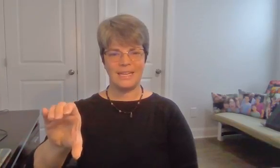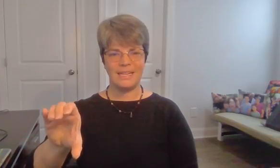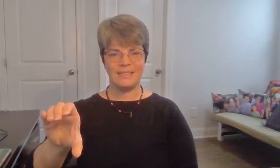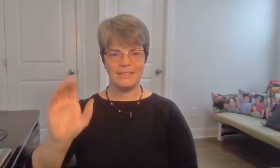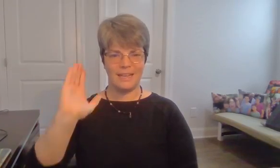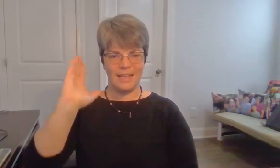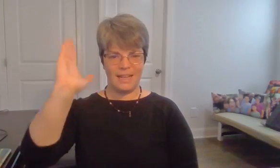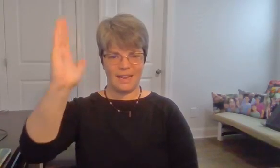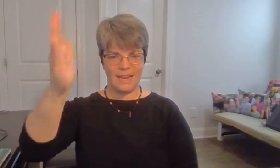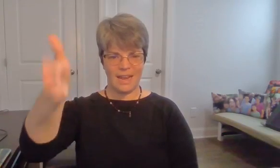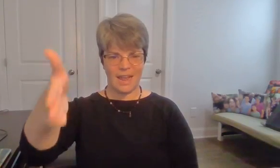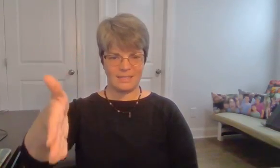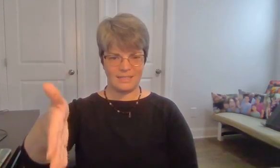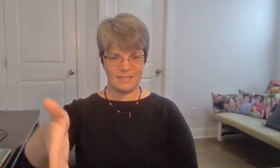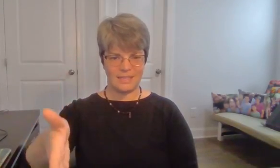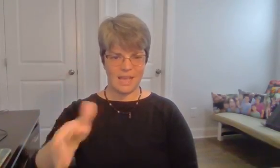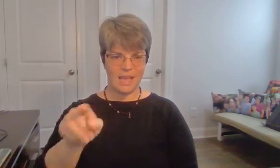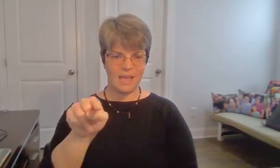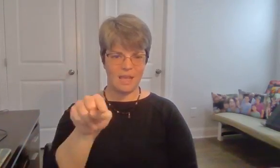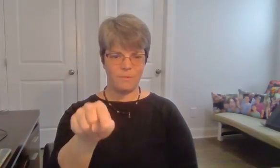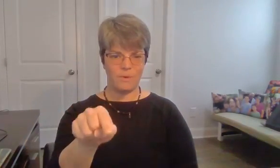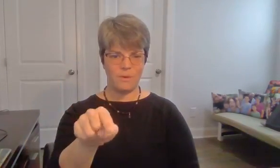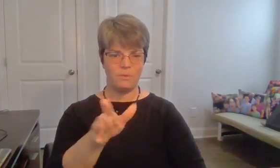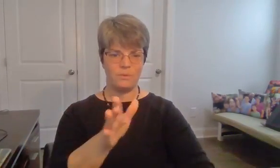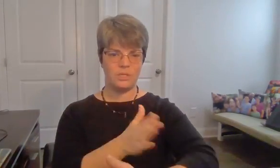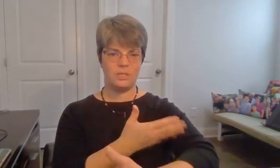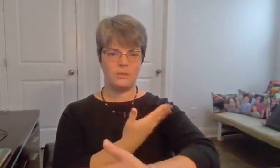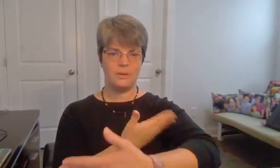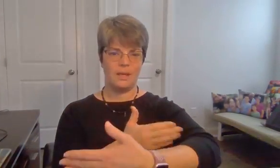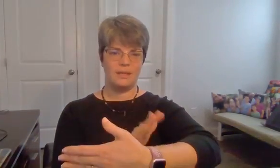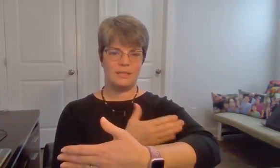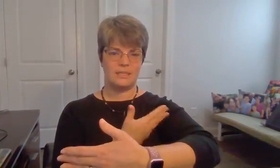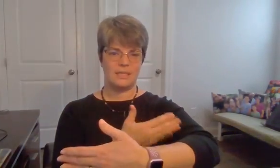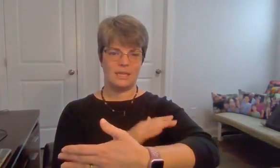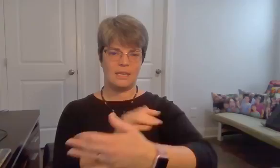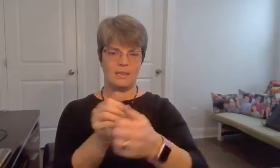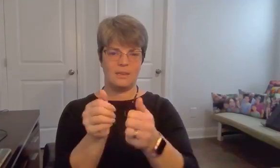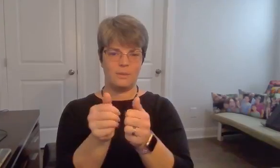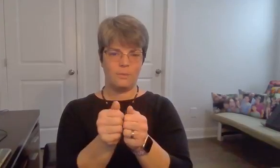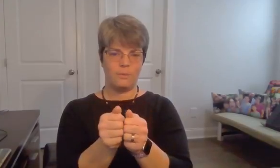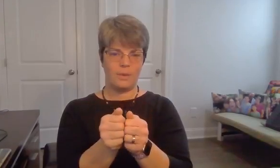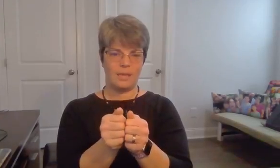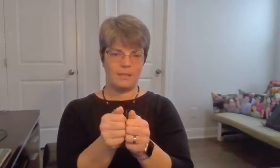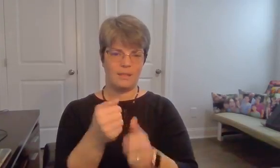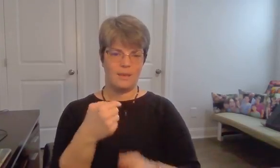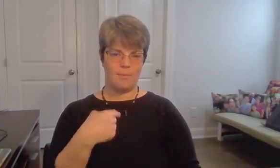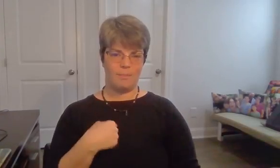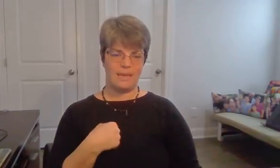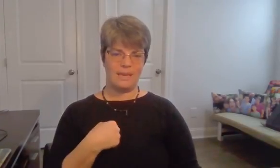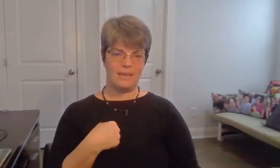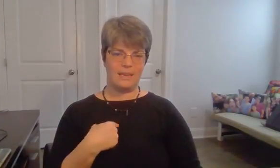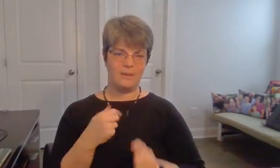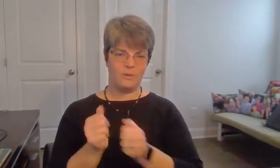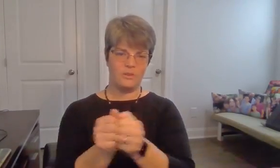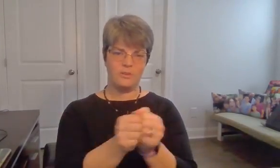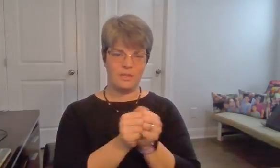ABCs. Next time, won't you sing with me? Or you do